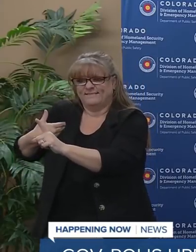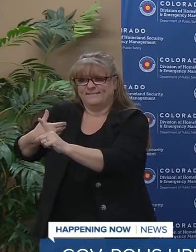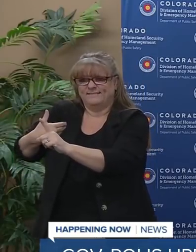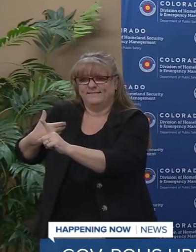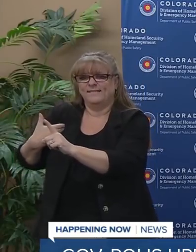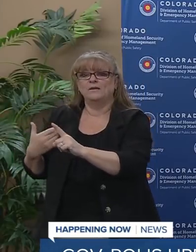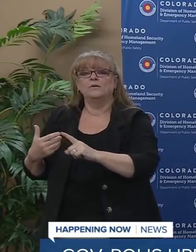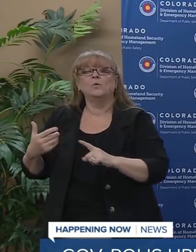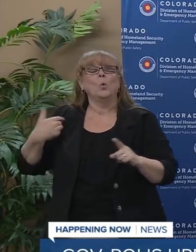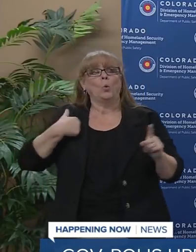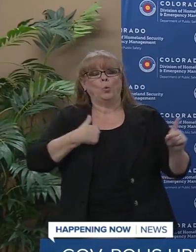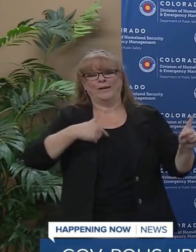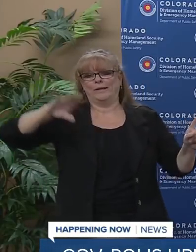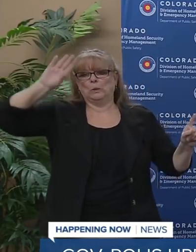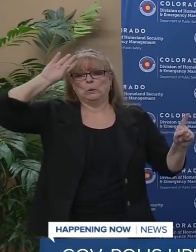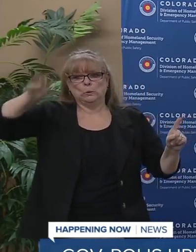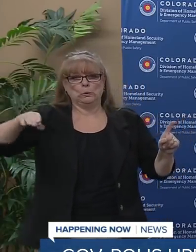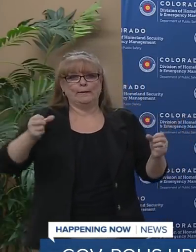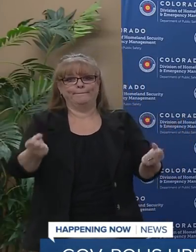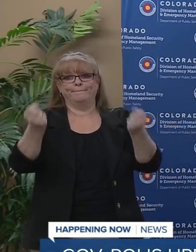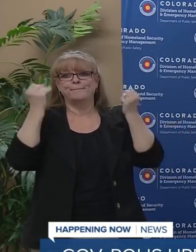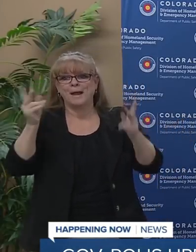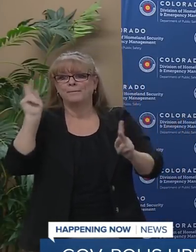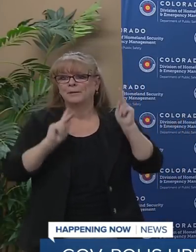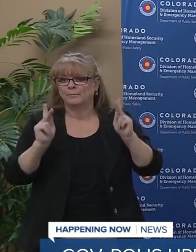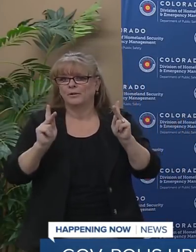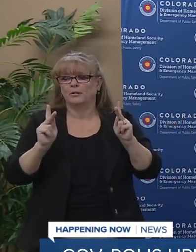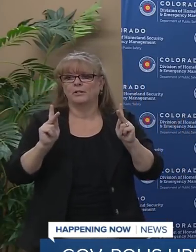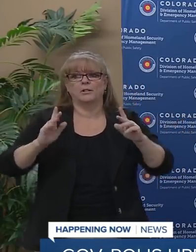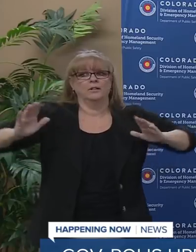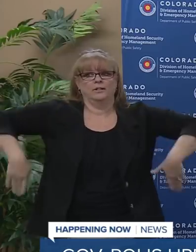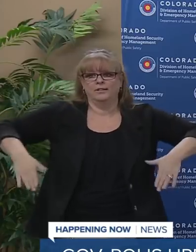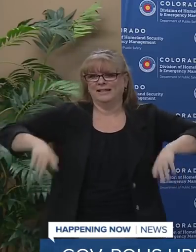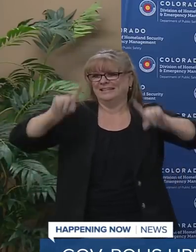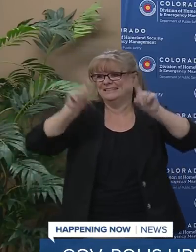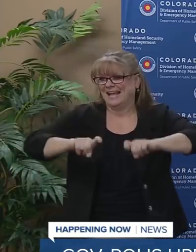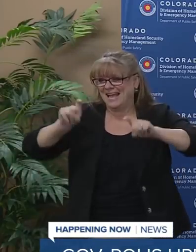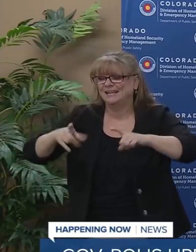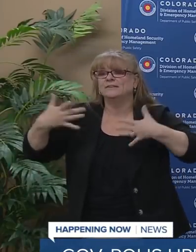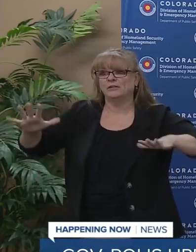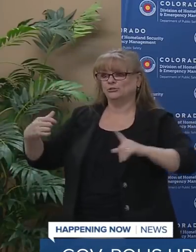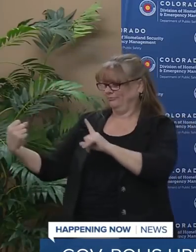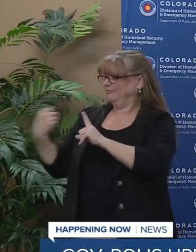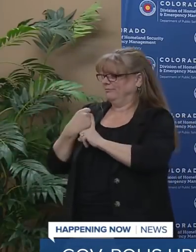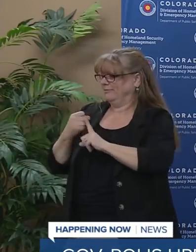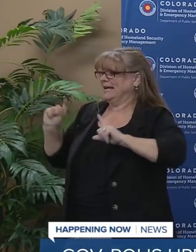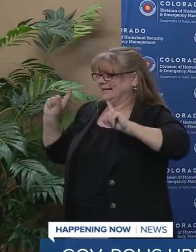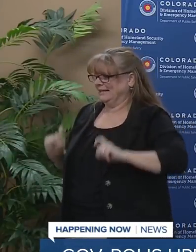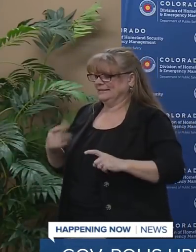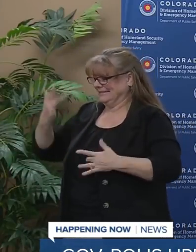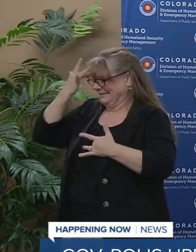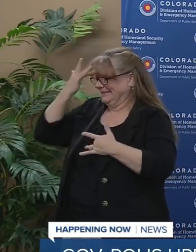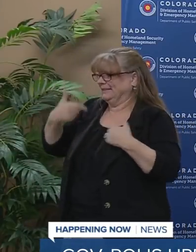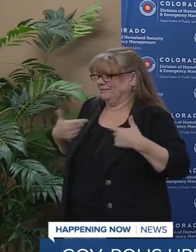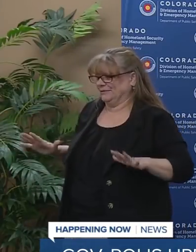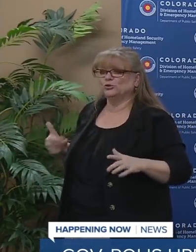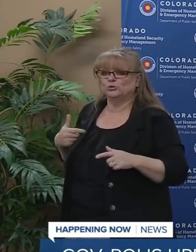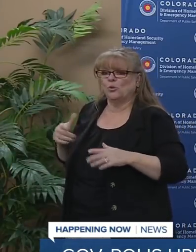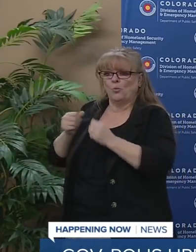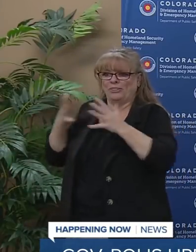several times the number of diagnosed cases in our state today. The death count does not have that order of